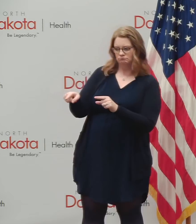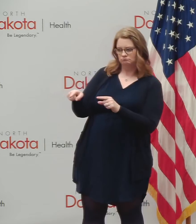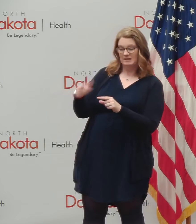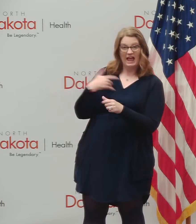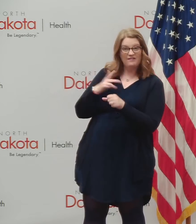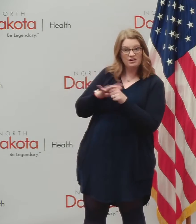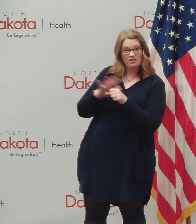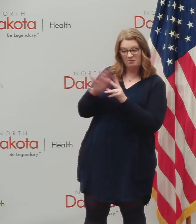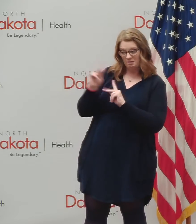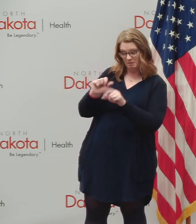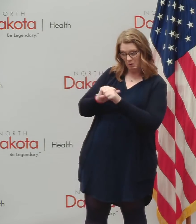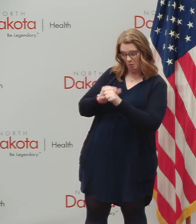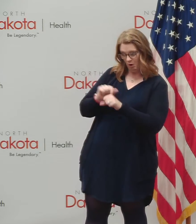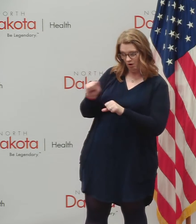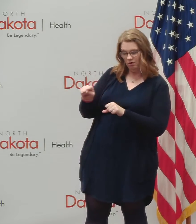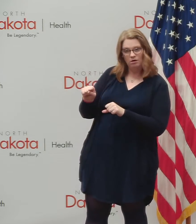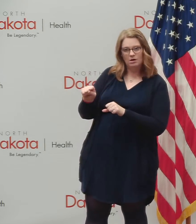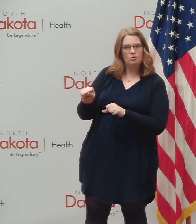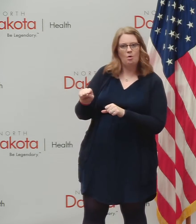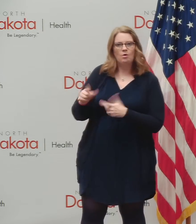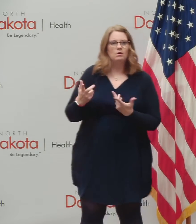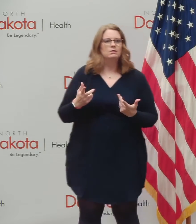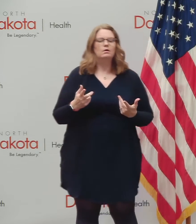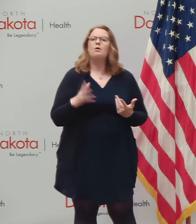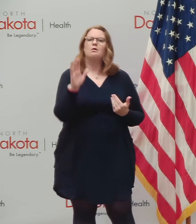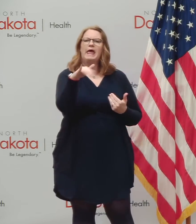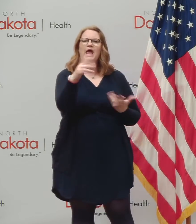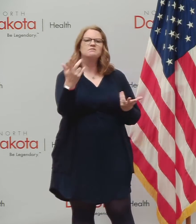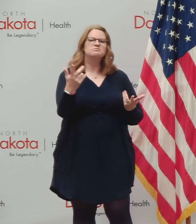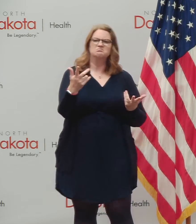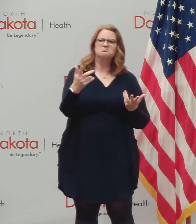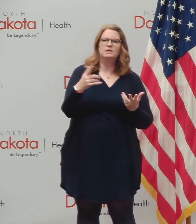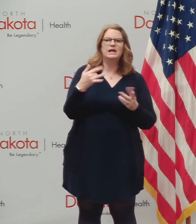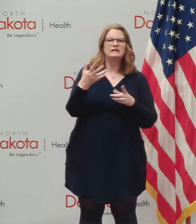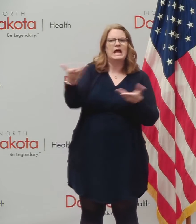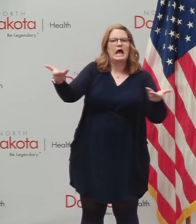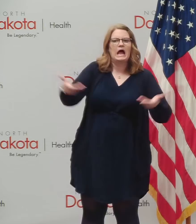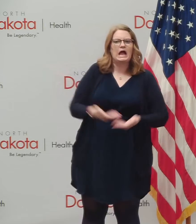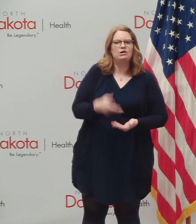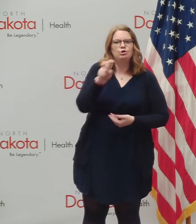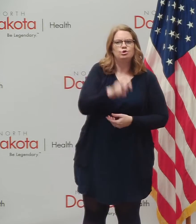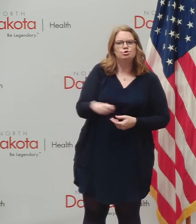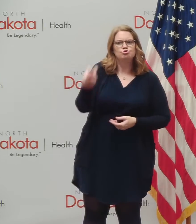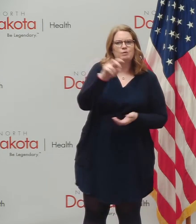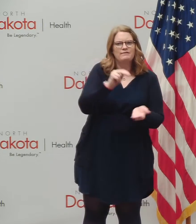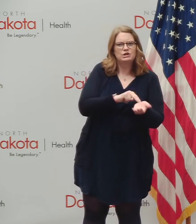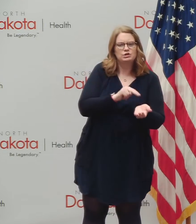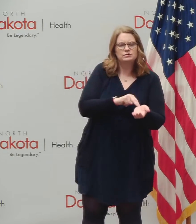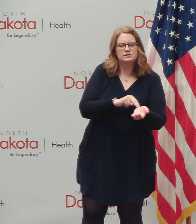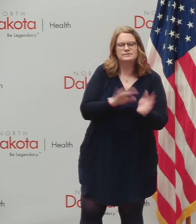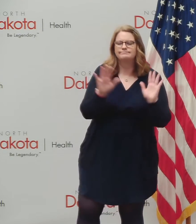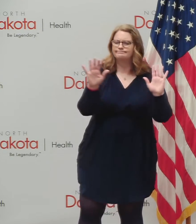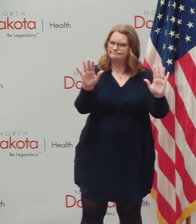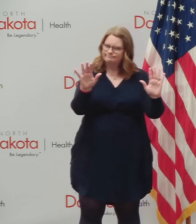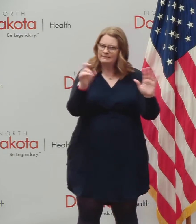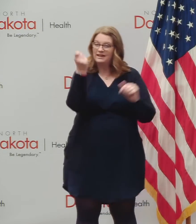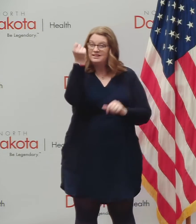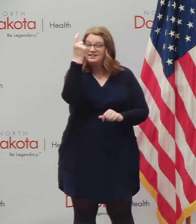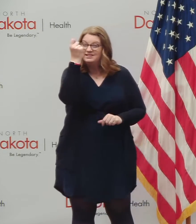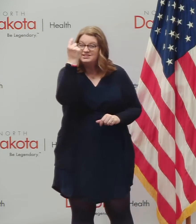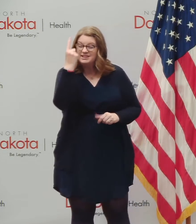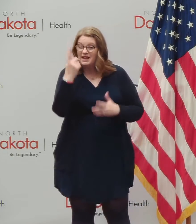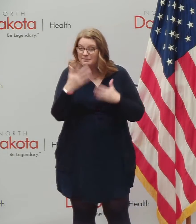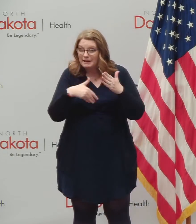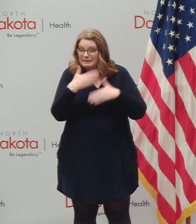say, hey, well, you can solve the staffing. Let's just get traveling nurses. When we take a look at the next months heading into winter in